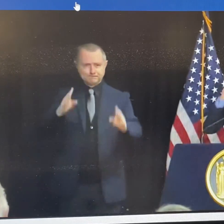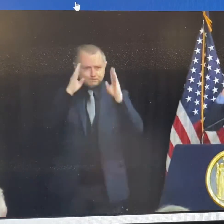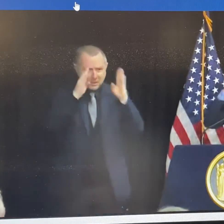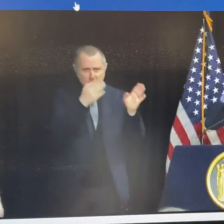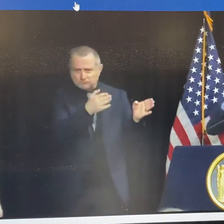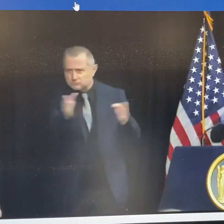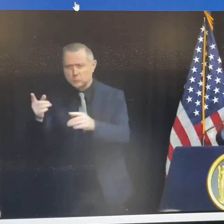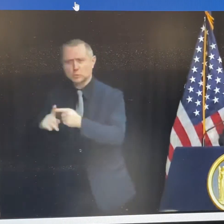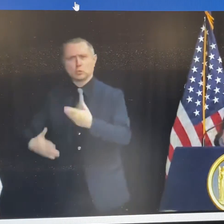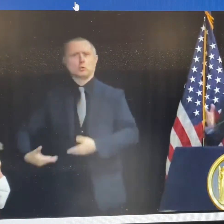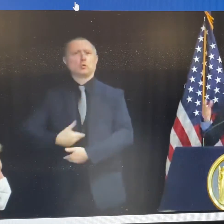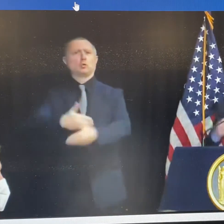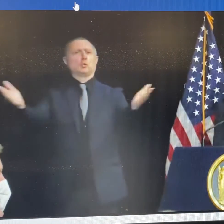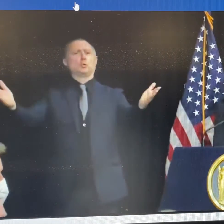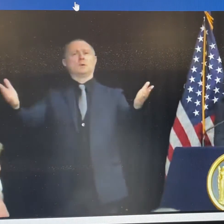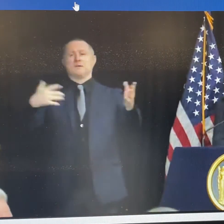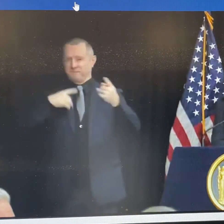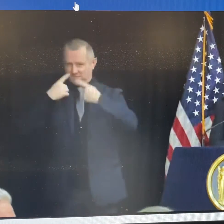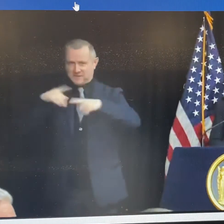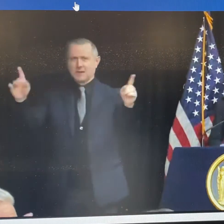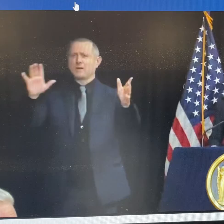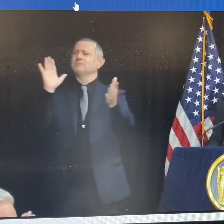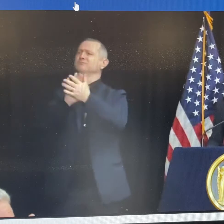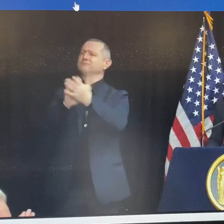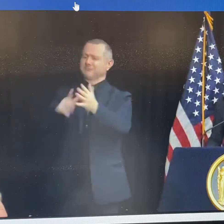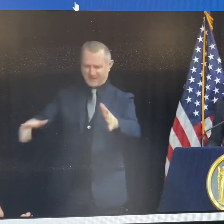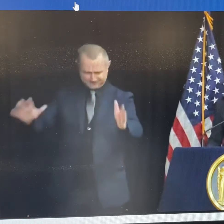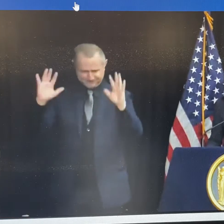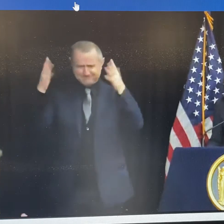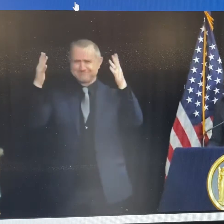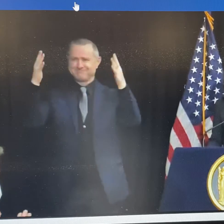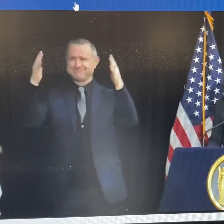have an office. Yes, you can clap for that, because I'm pretty good.